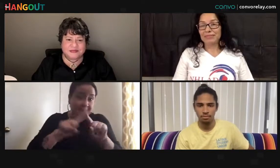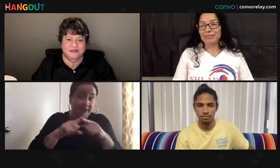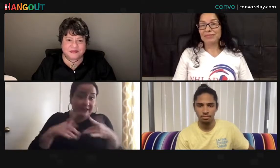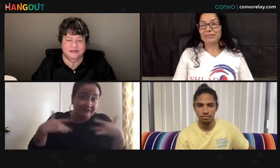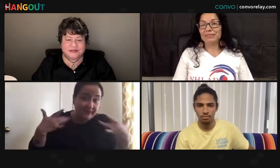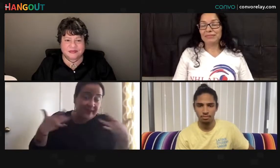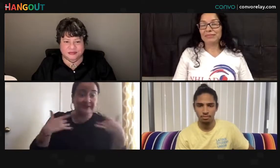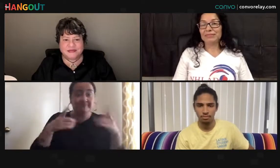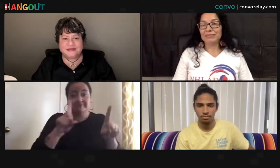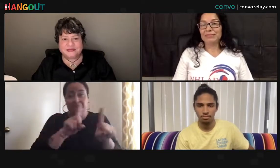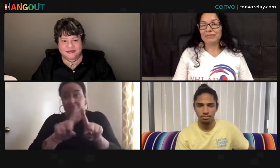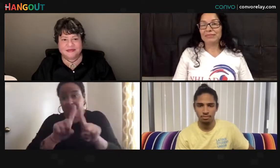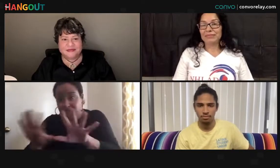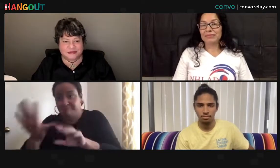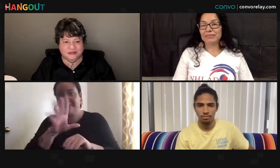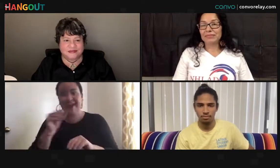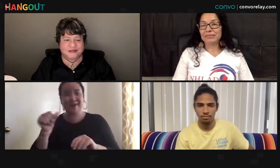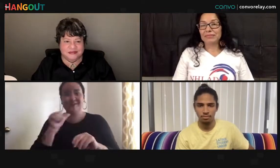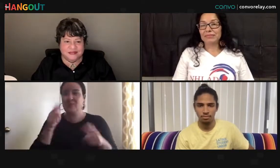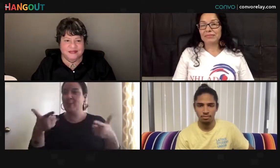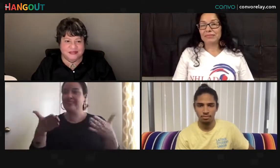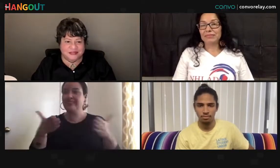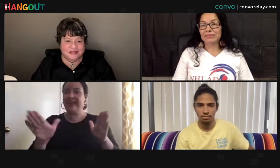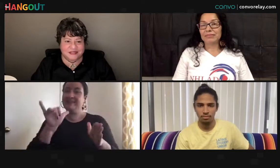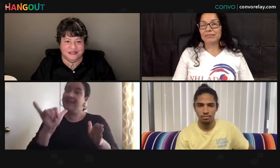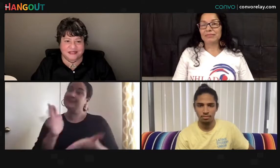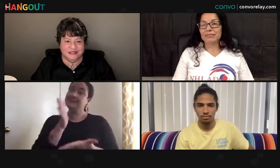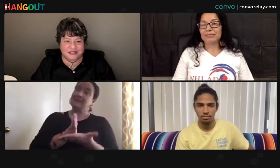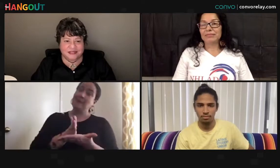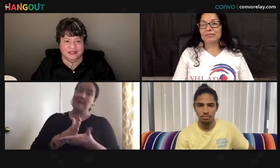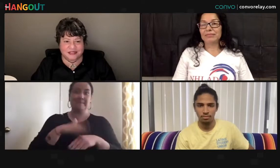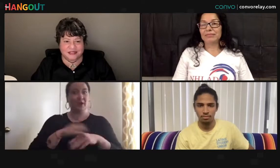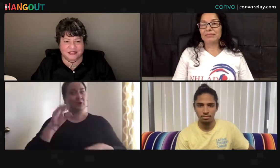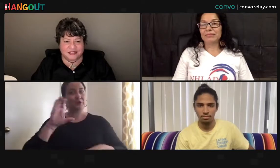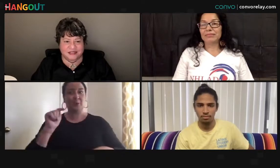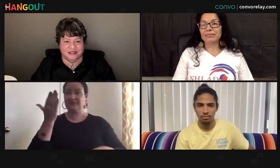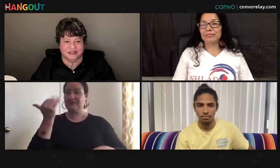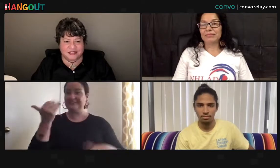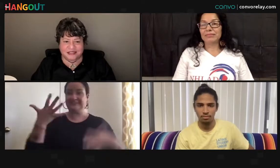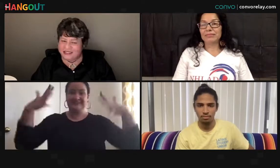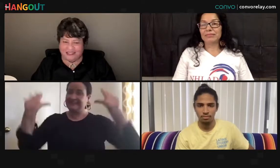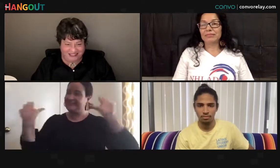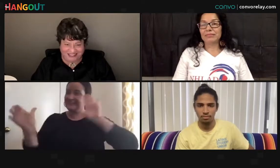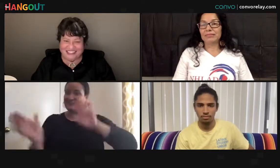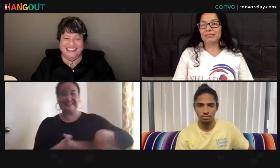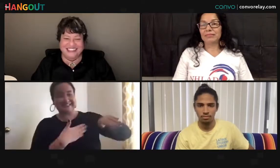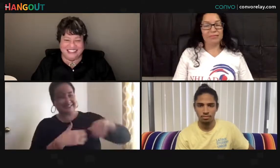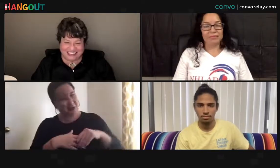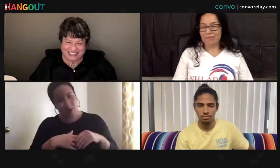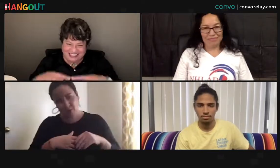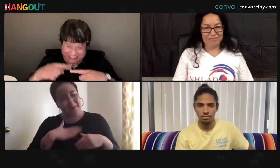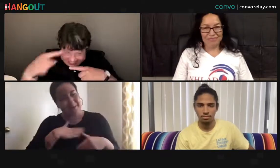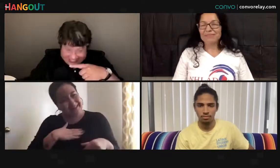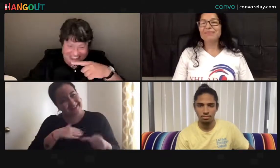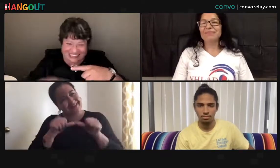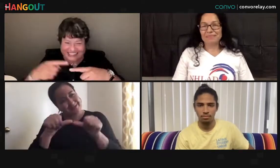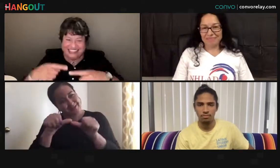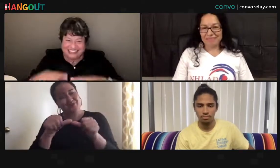this month, hopefully they're involved with different events that are out there and don't let that stop October 15th and then you're just on to the next